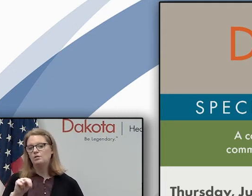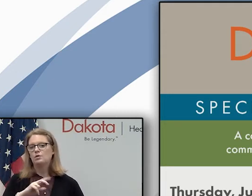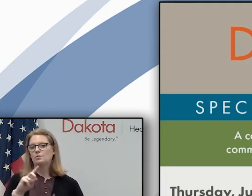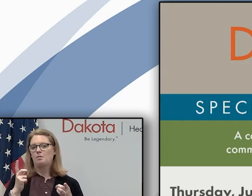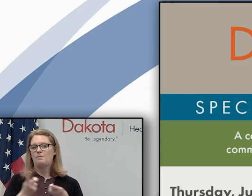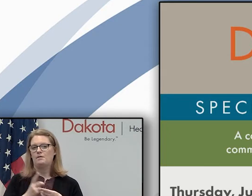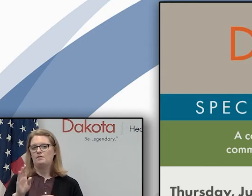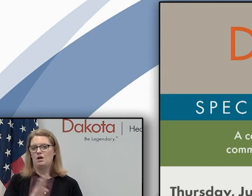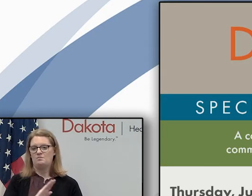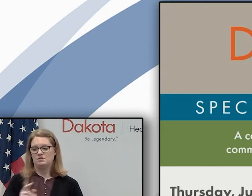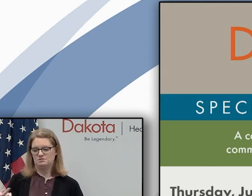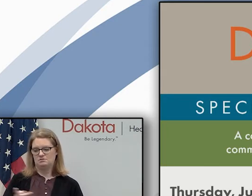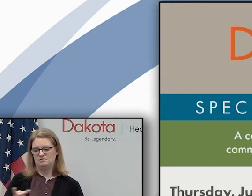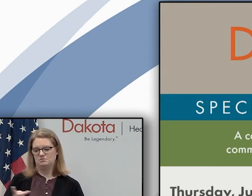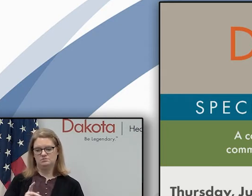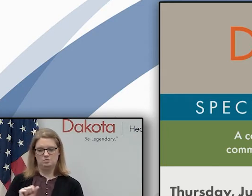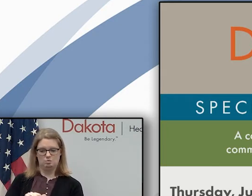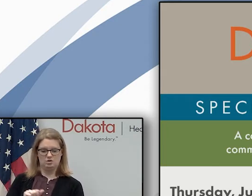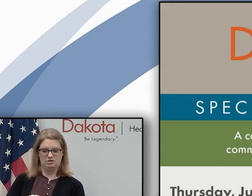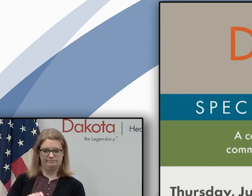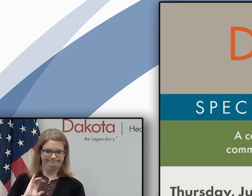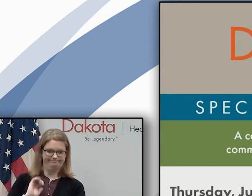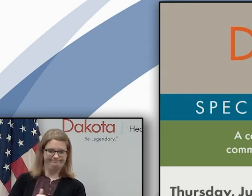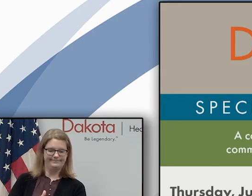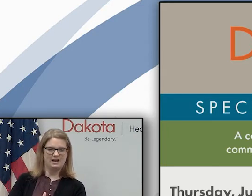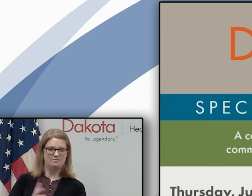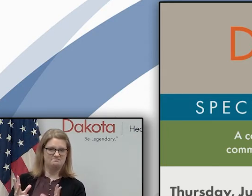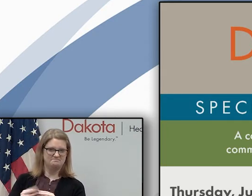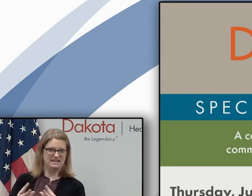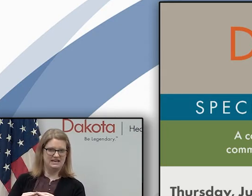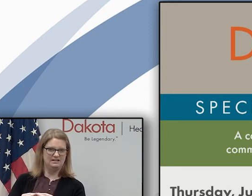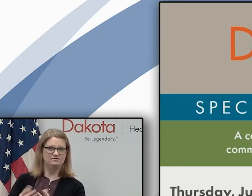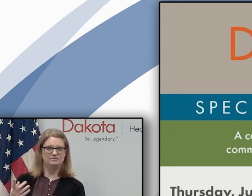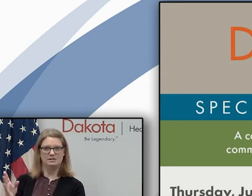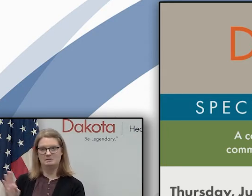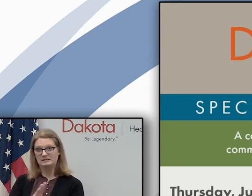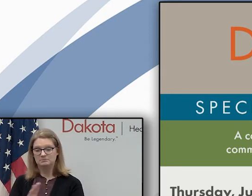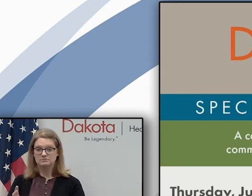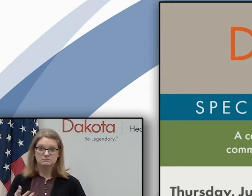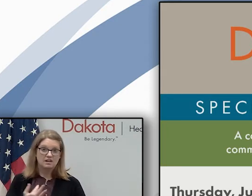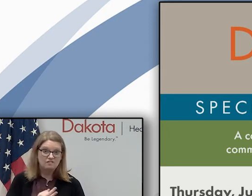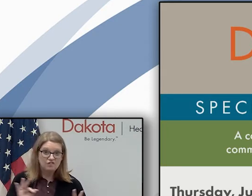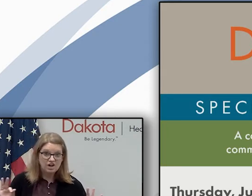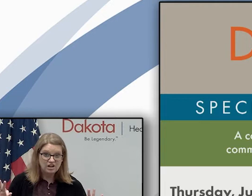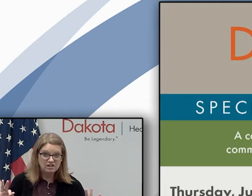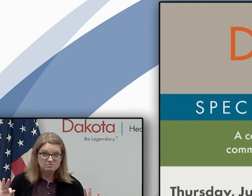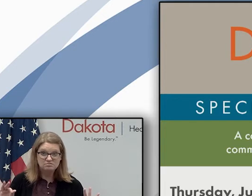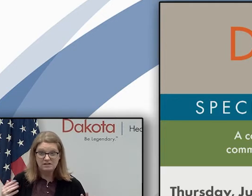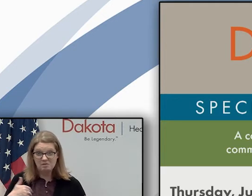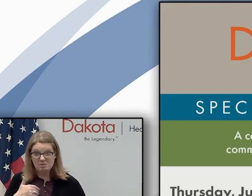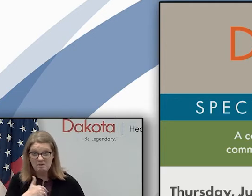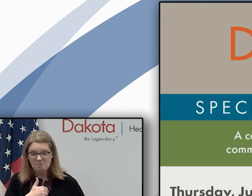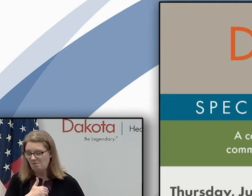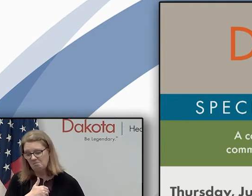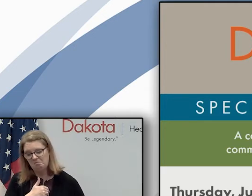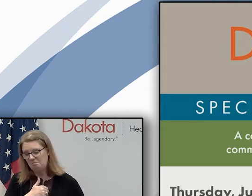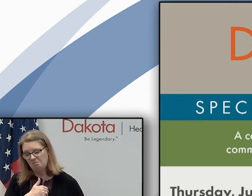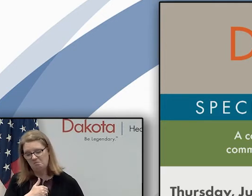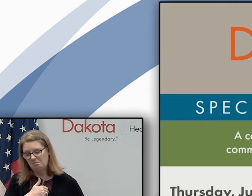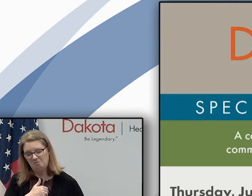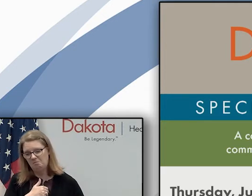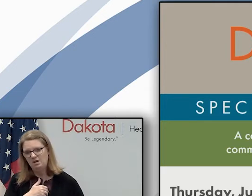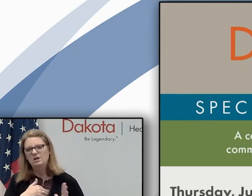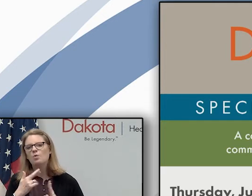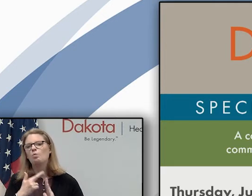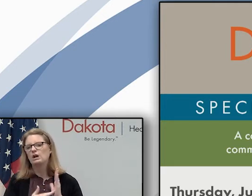Commerce working to prepare and deliver this business briefing. It's free. You do not need to be a member of GNDC, but it's important that you register